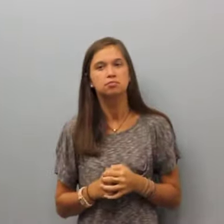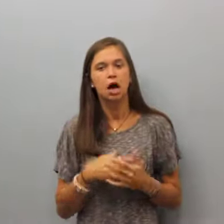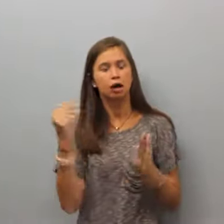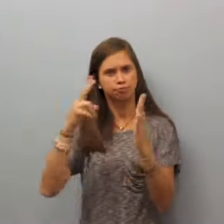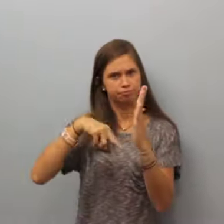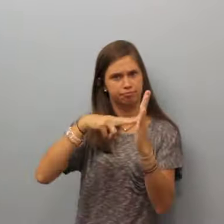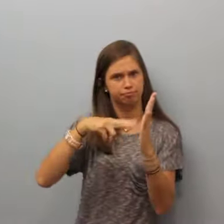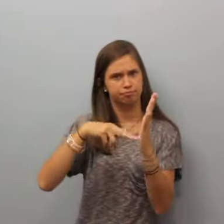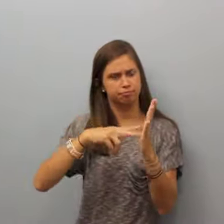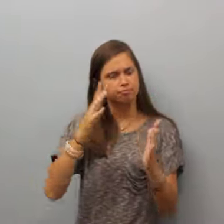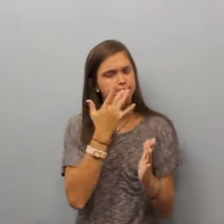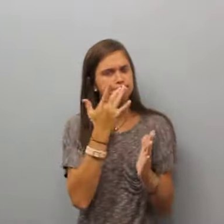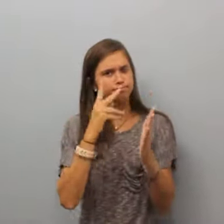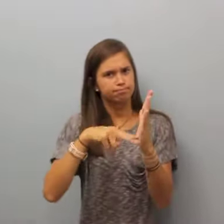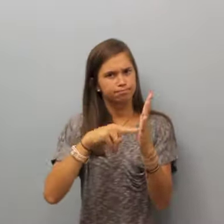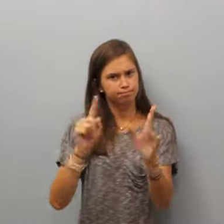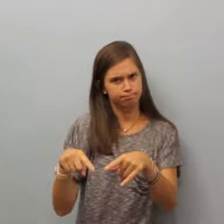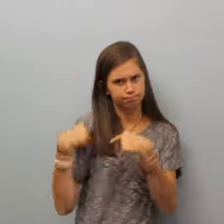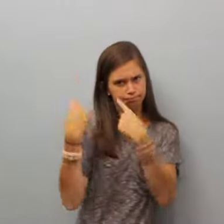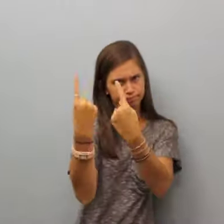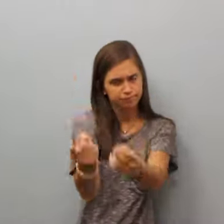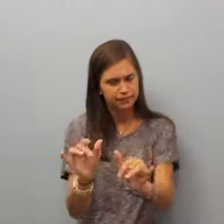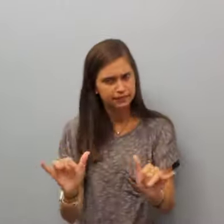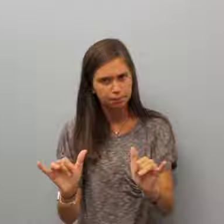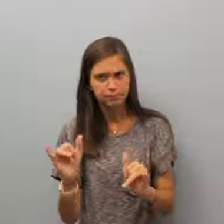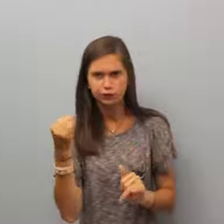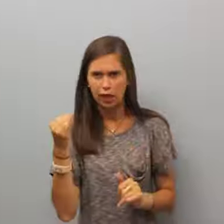like hiking and swimming and mountain biking.